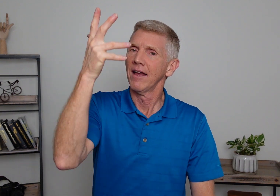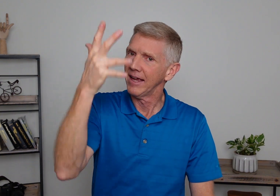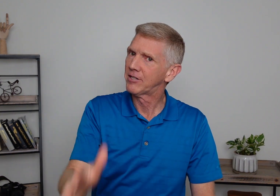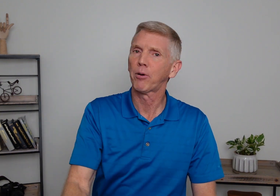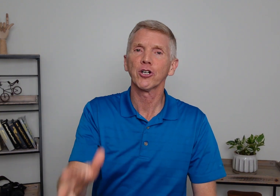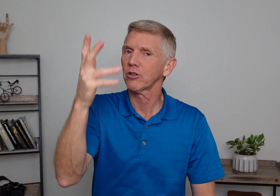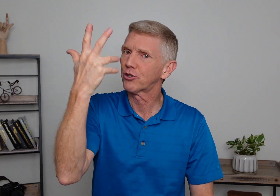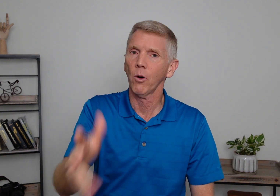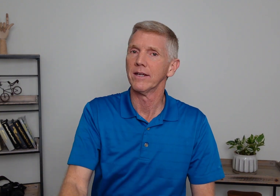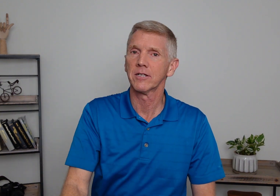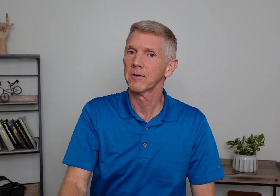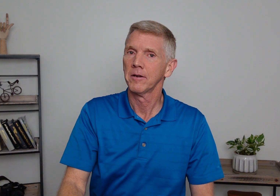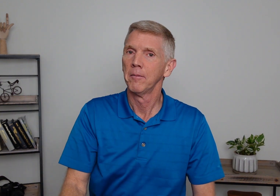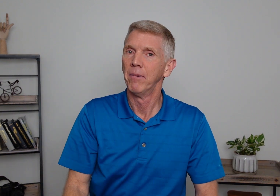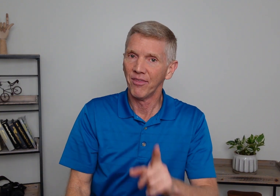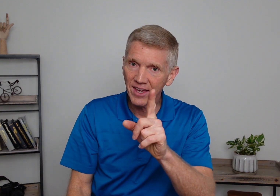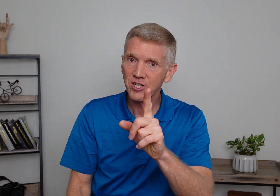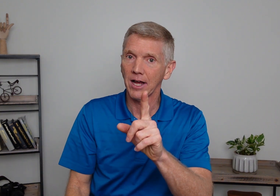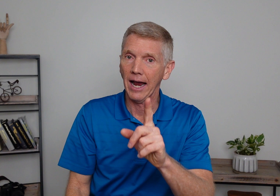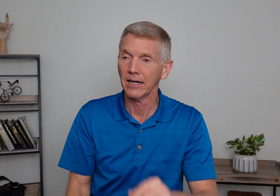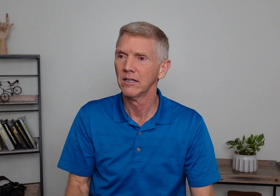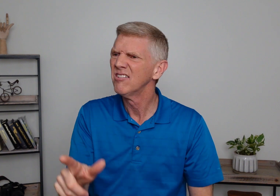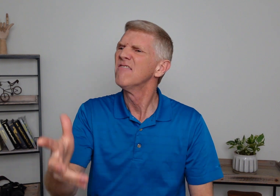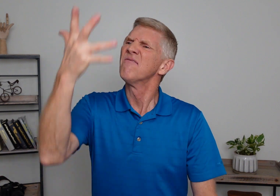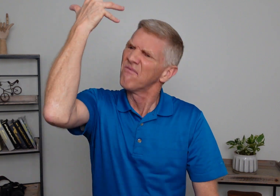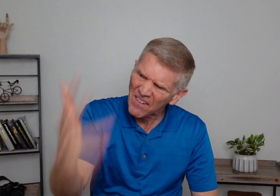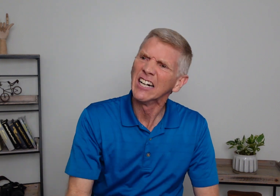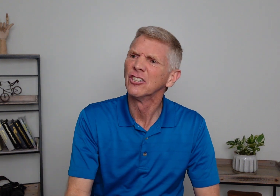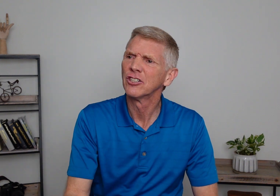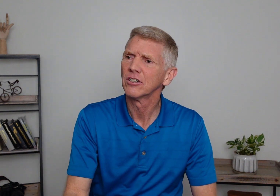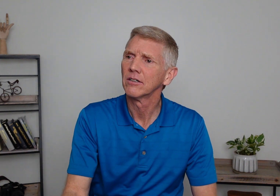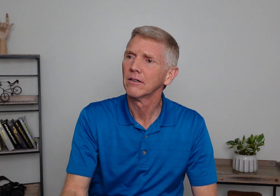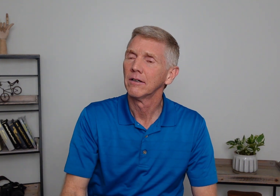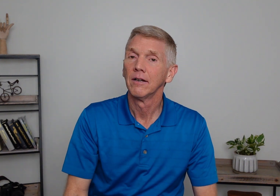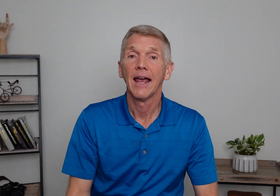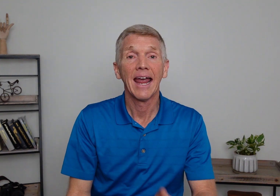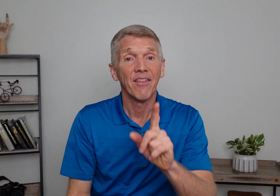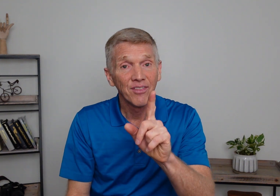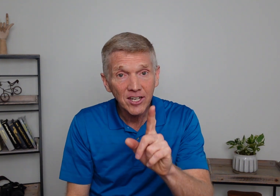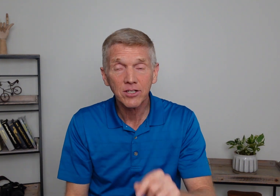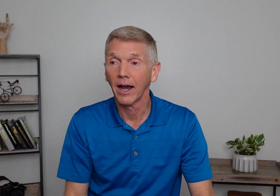It's personal choice. But this sign, finish. And this sign,